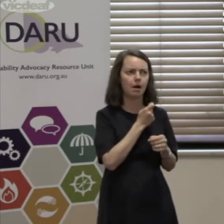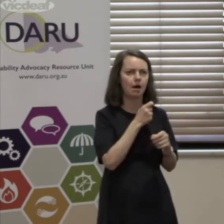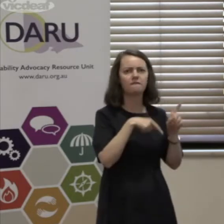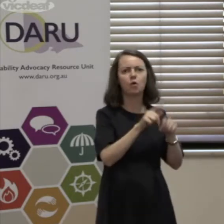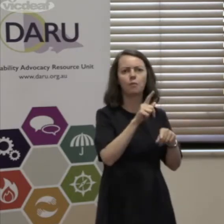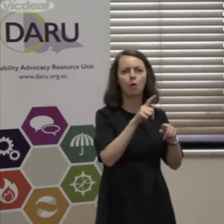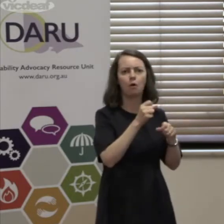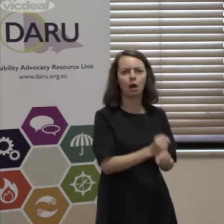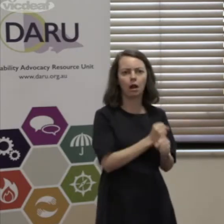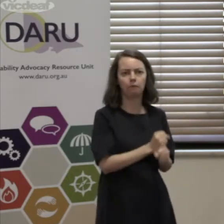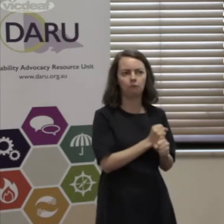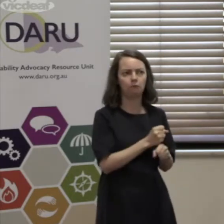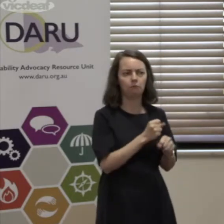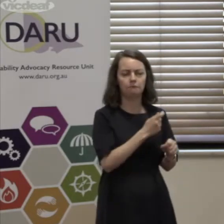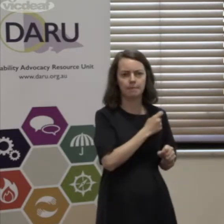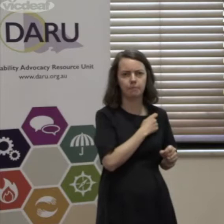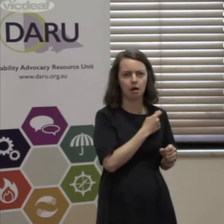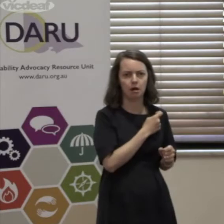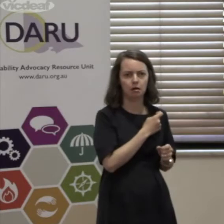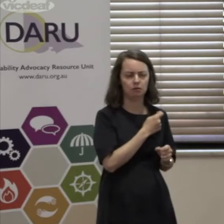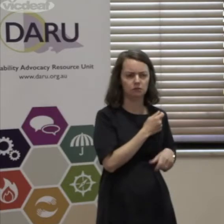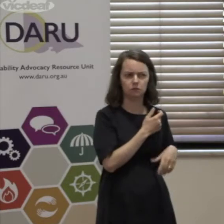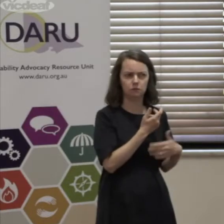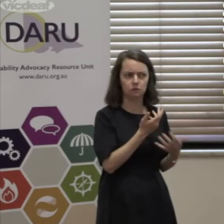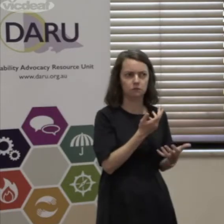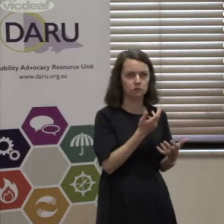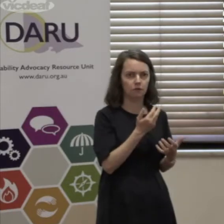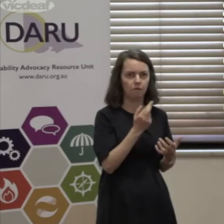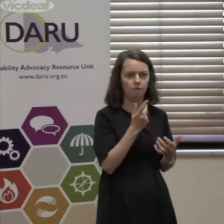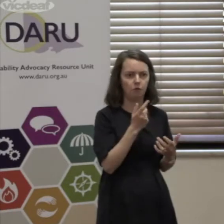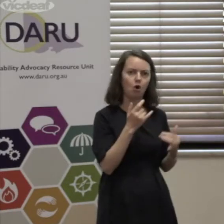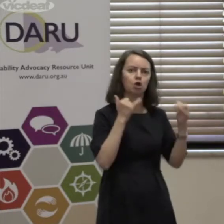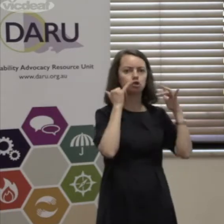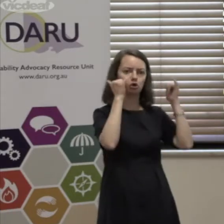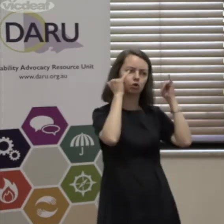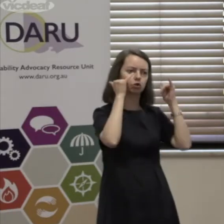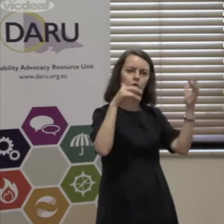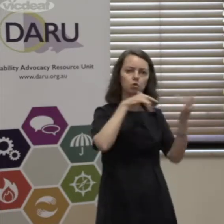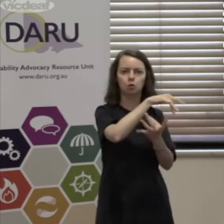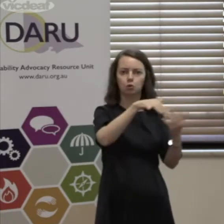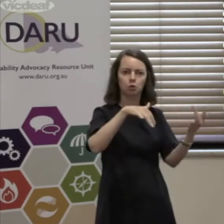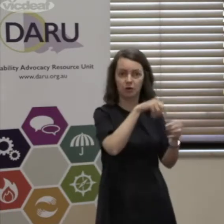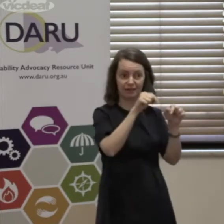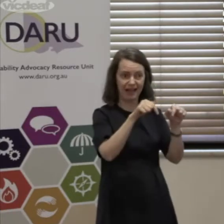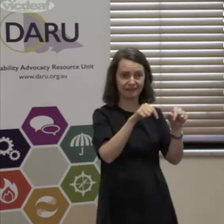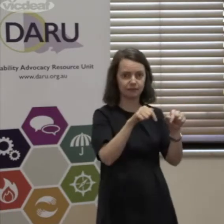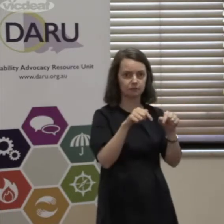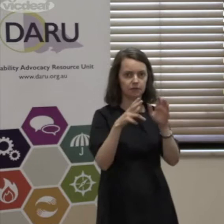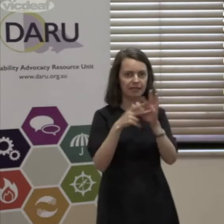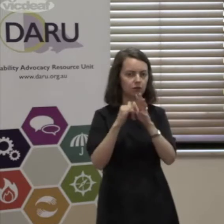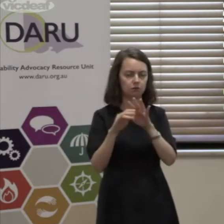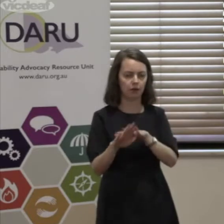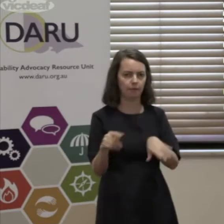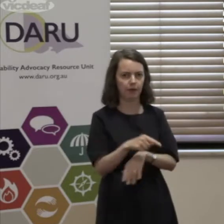footy team or something like that. Or there's some in terms of their social and community participation. That sort of stuff won't be allowed on a